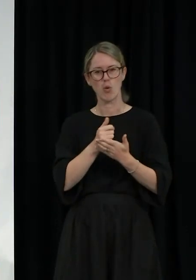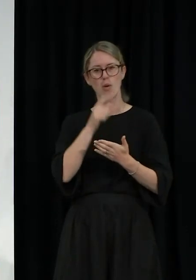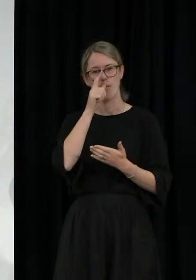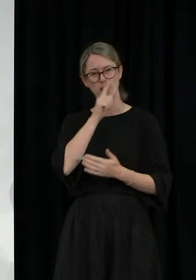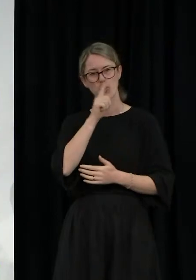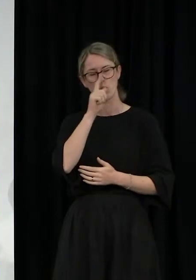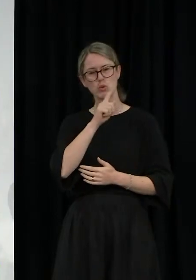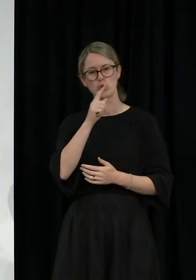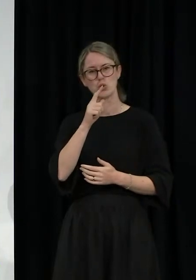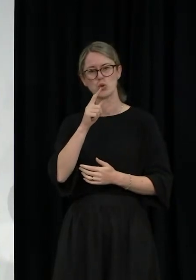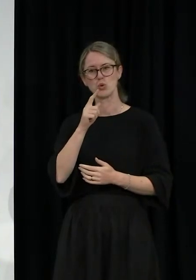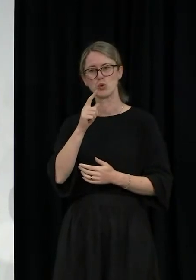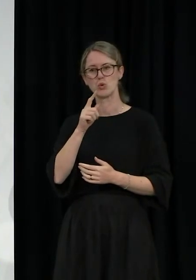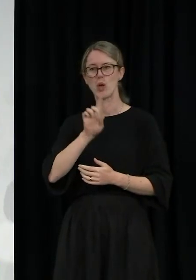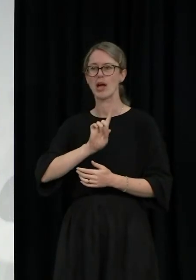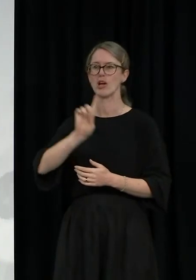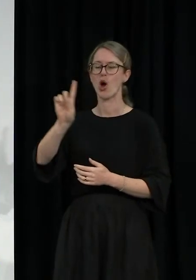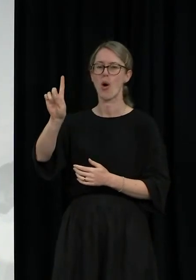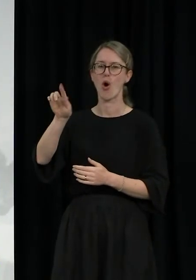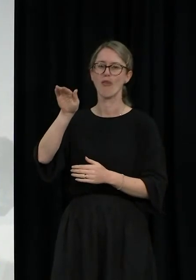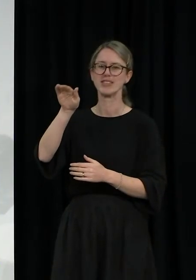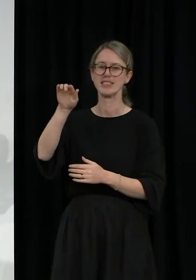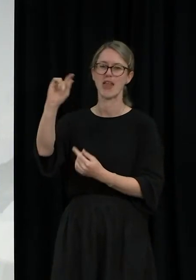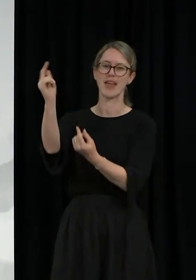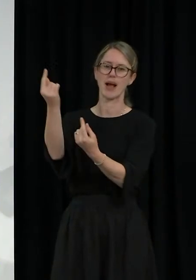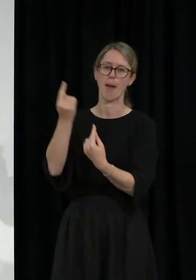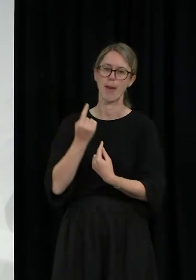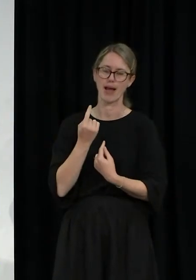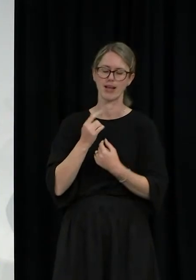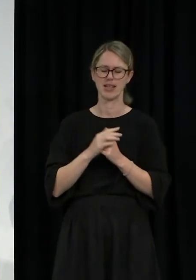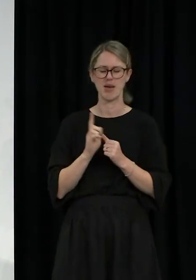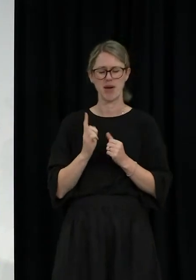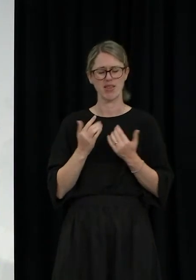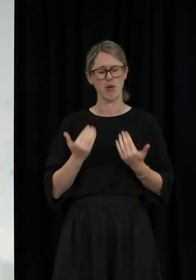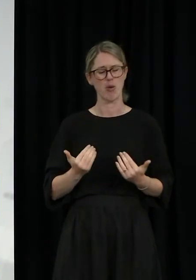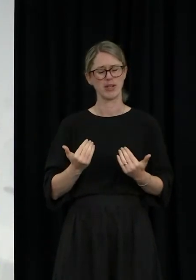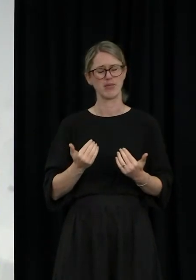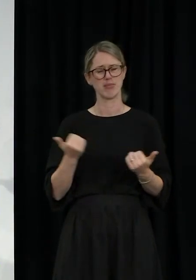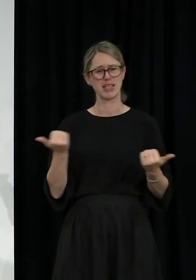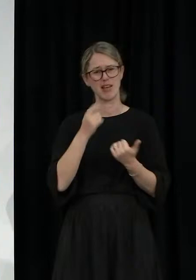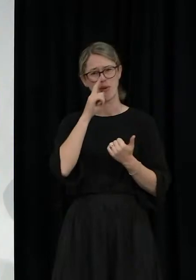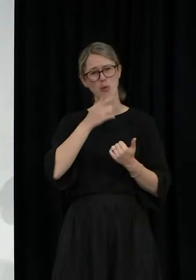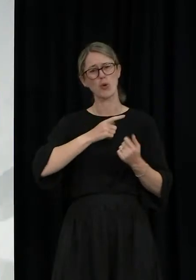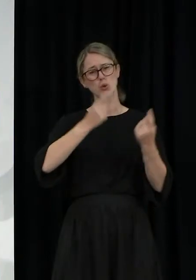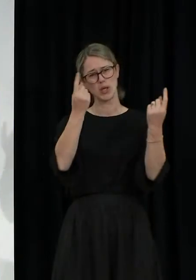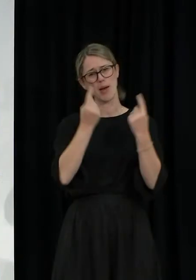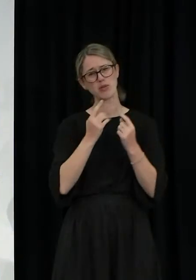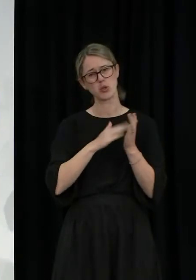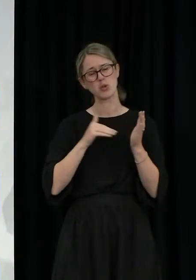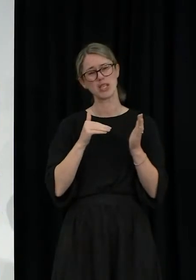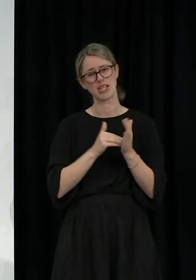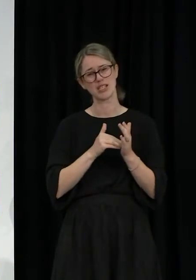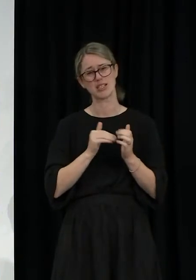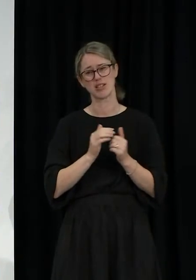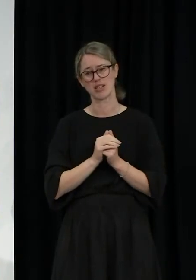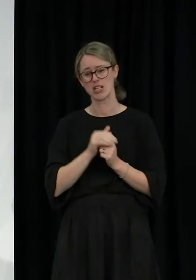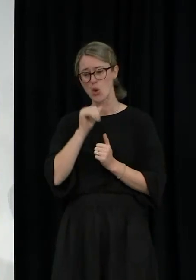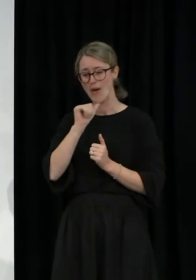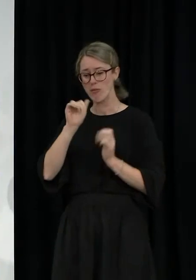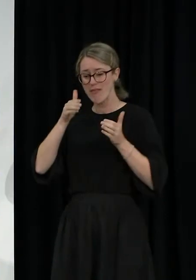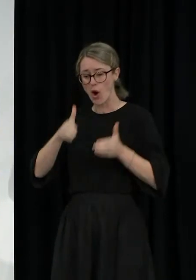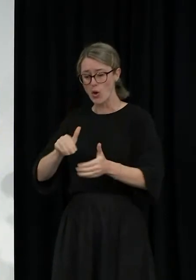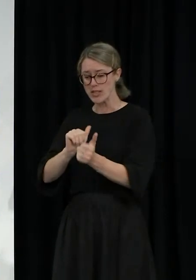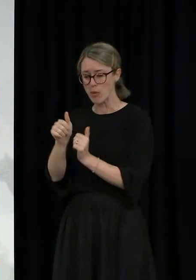to be able to come and go. But we are at a period of very, very high demand, and I would be answering questions about why we